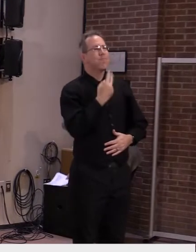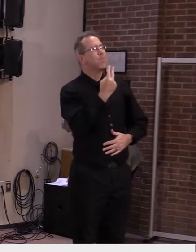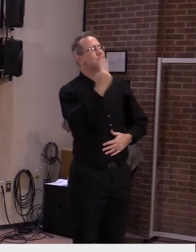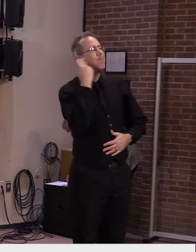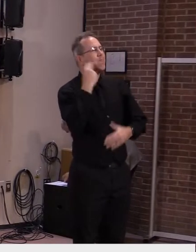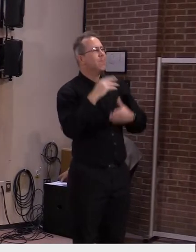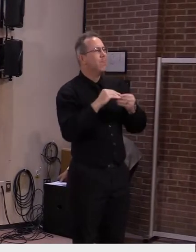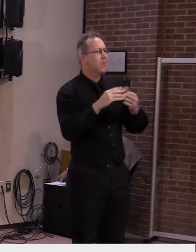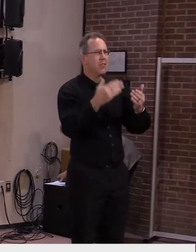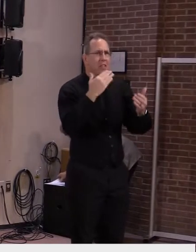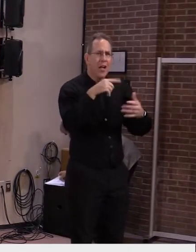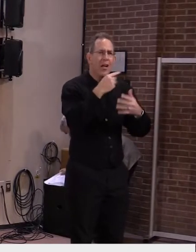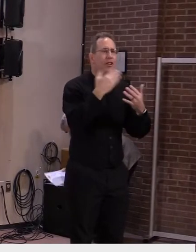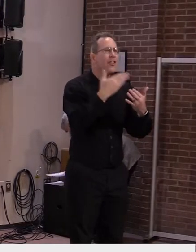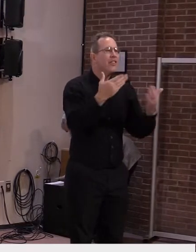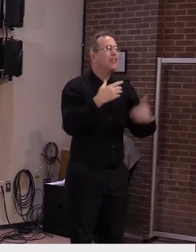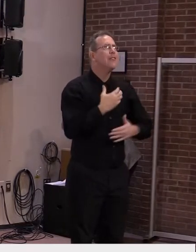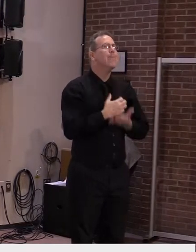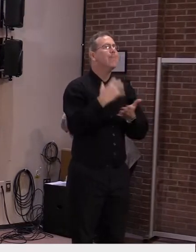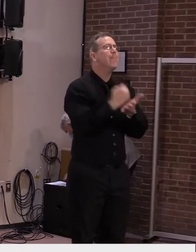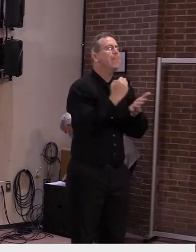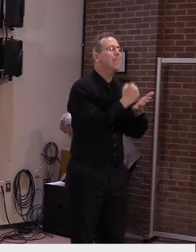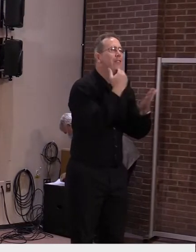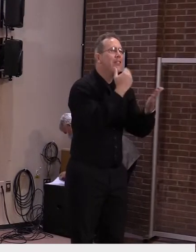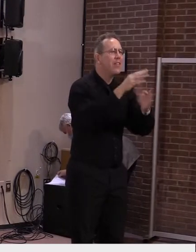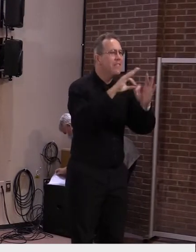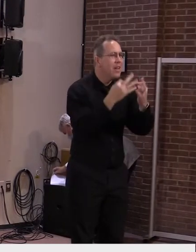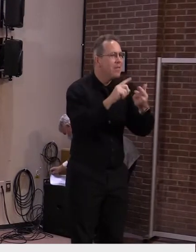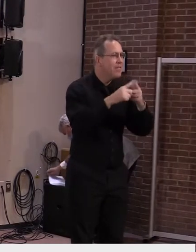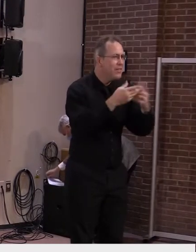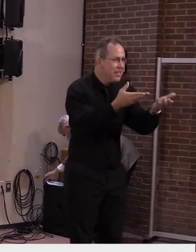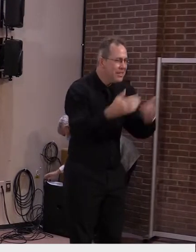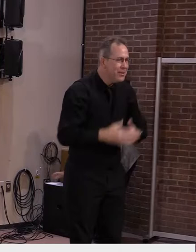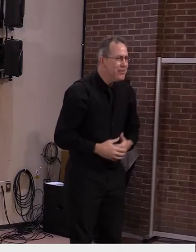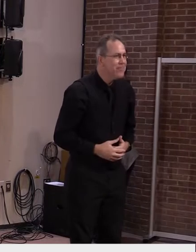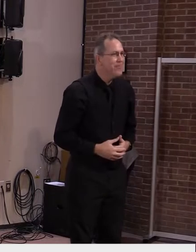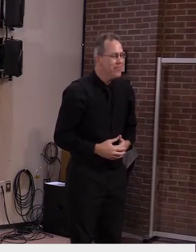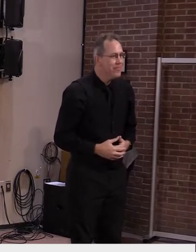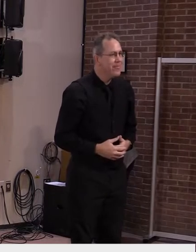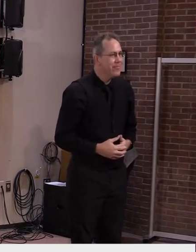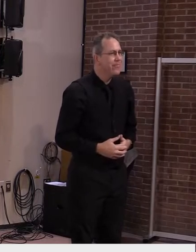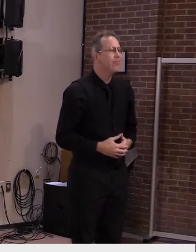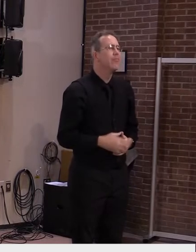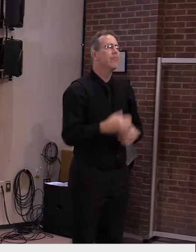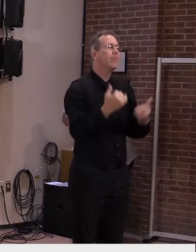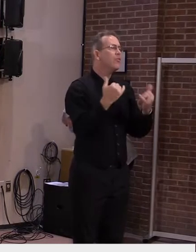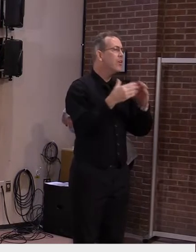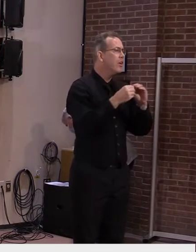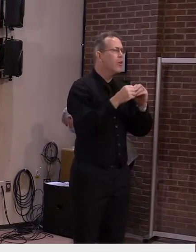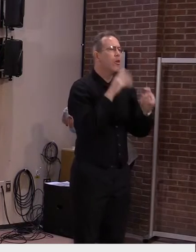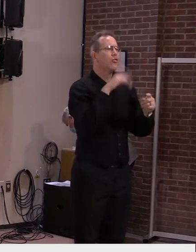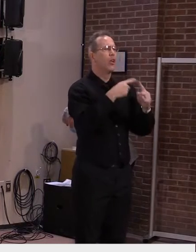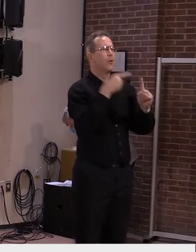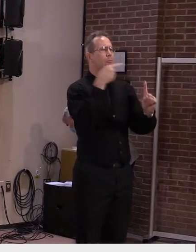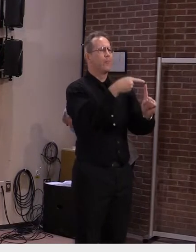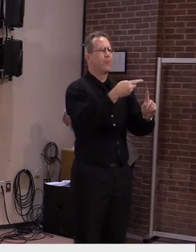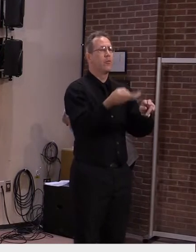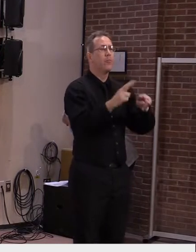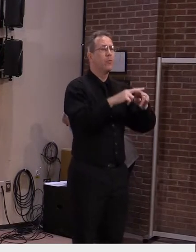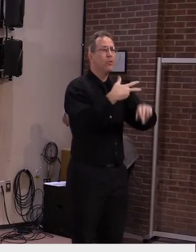as Vermonters and Americans. Today, we'll talk boosters. Mr. Pichek will go over some